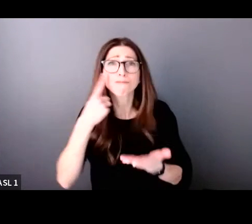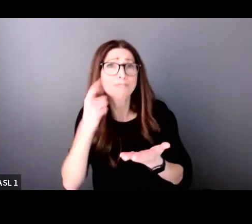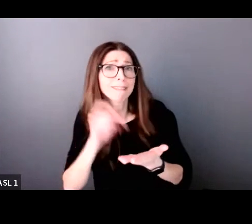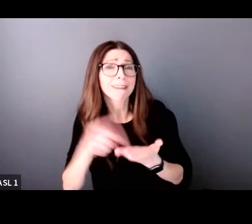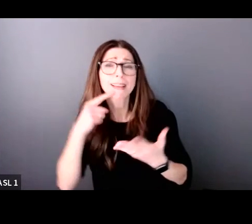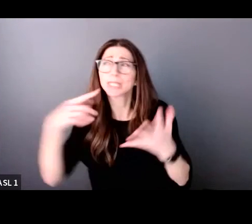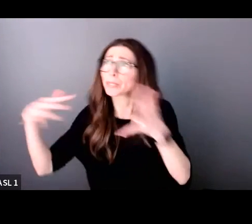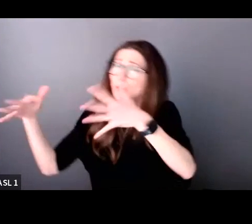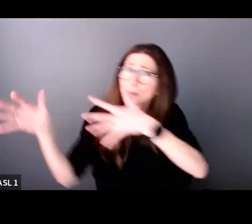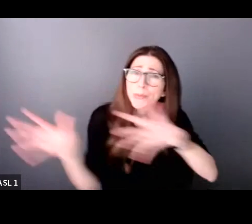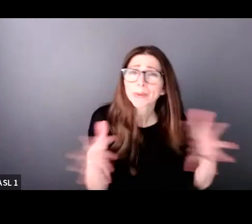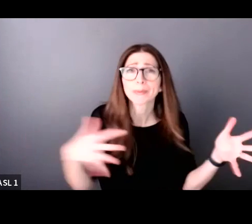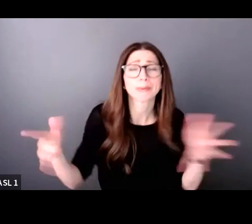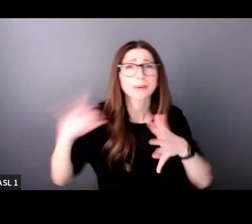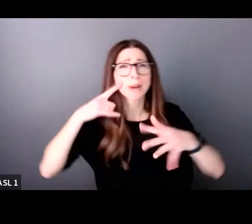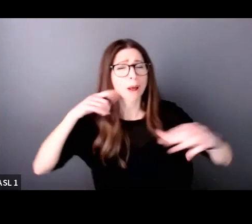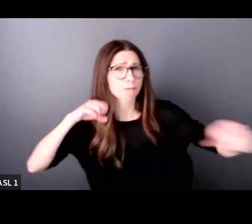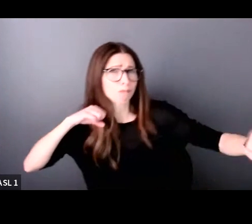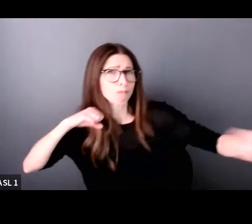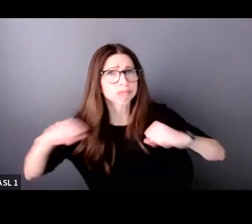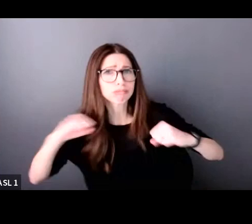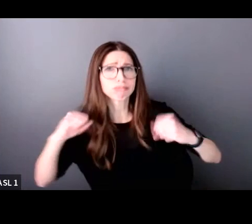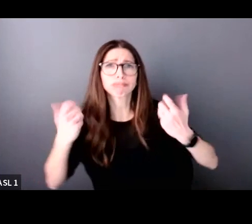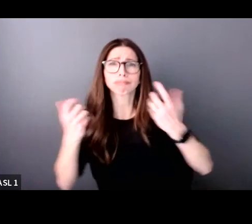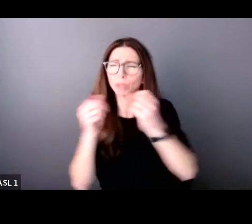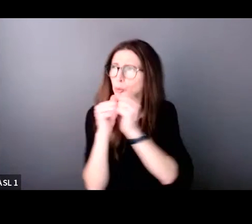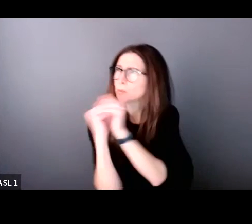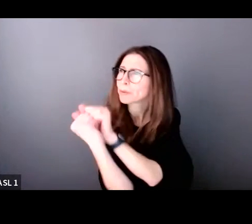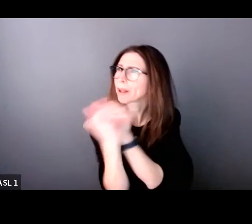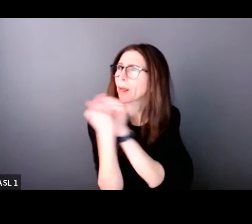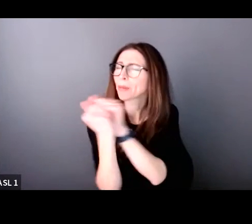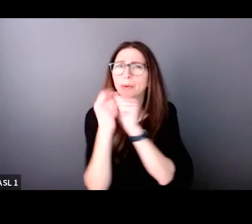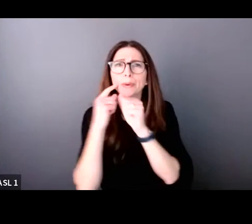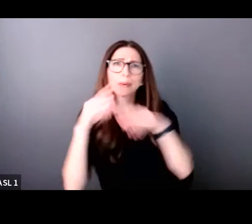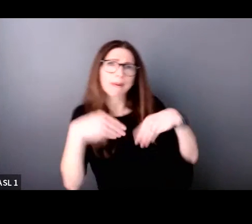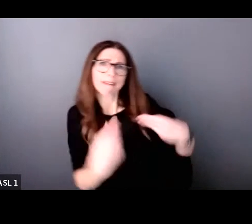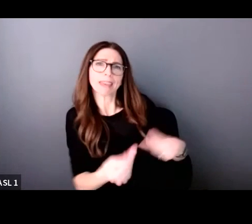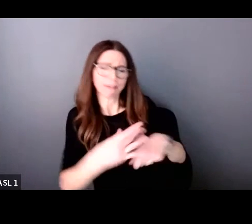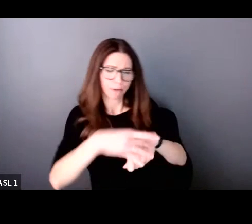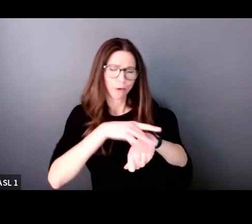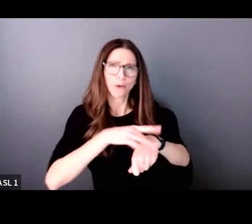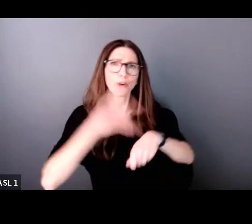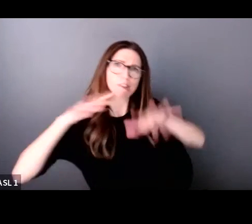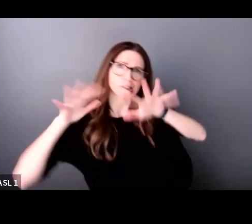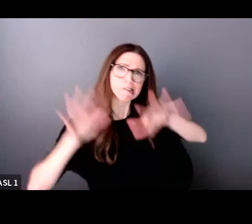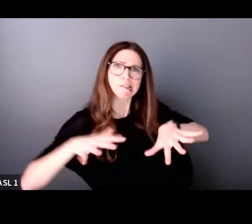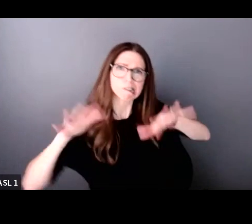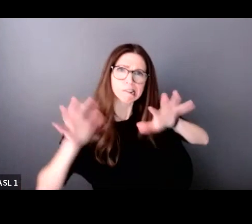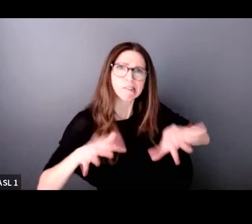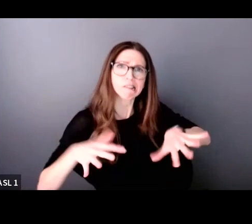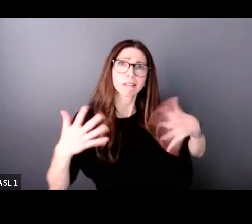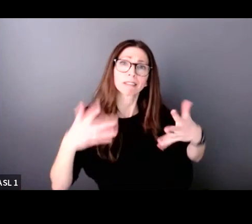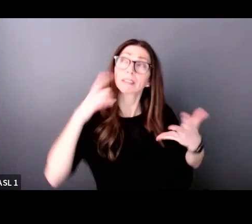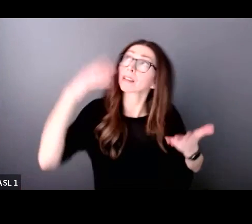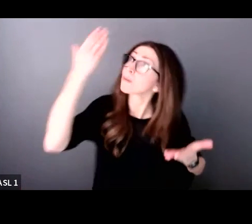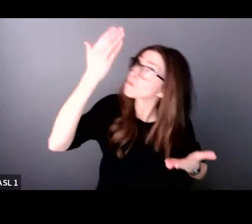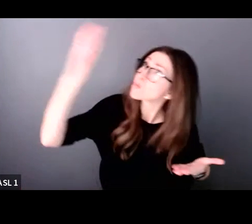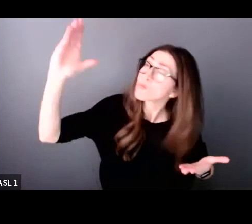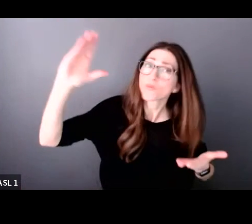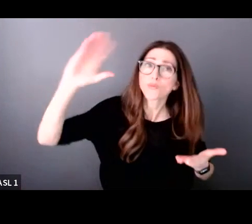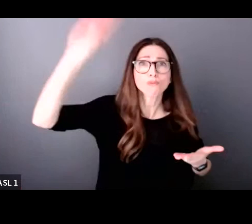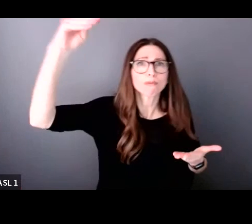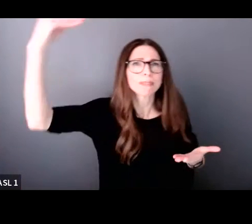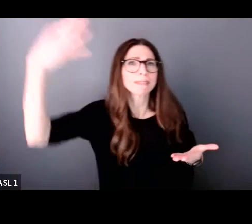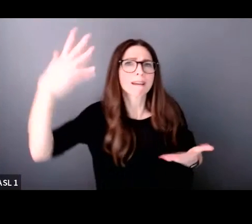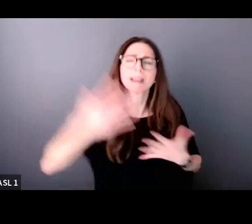work together, freshening the air and bringing the rains. Sending our greetings to the moon and the sun, those that